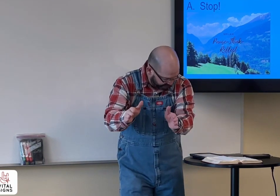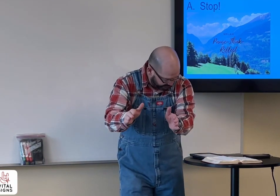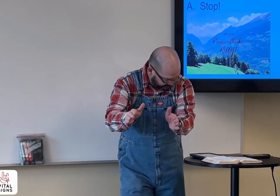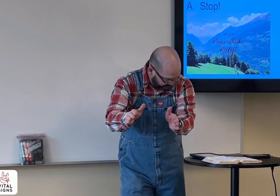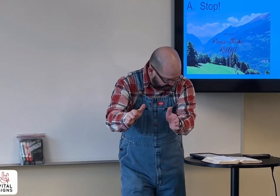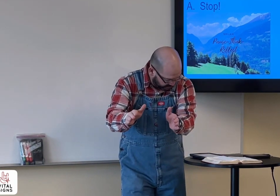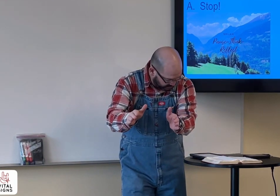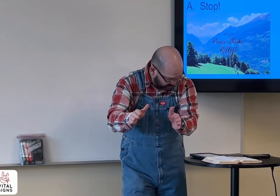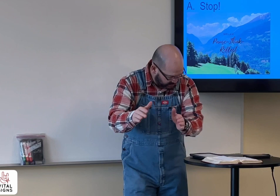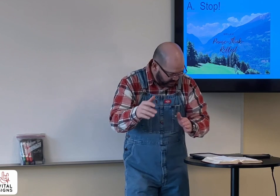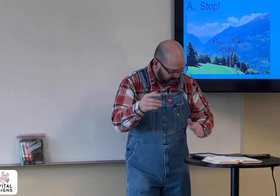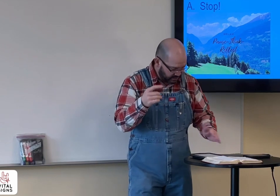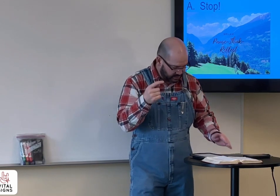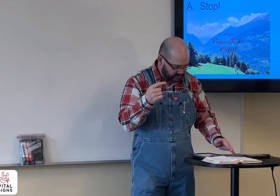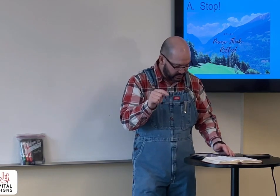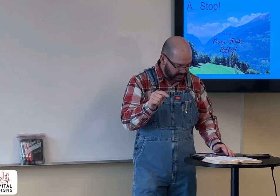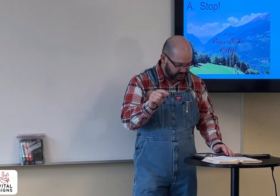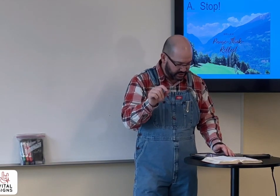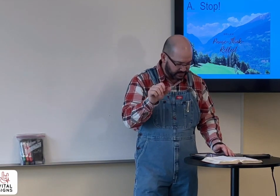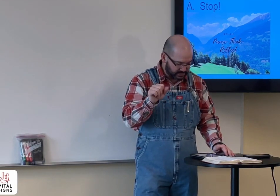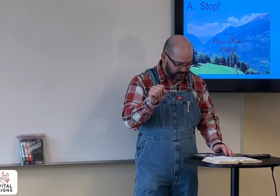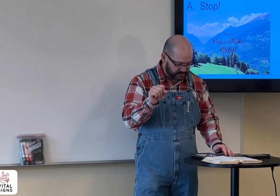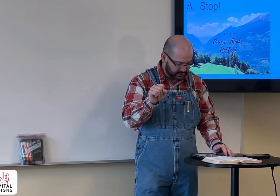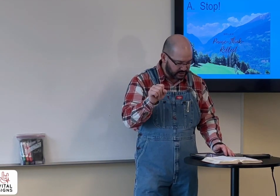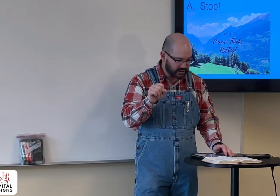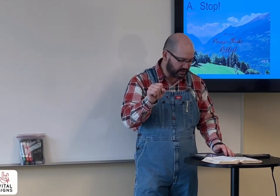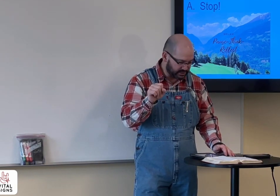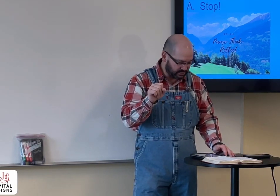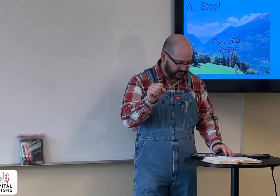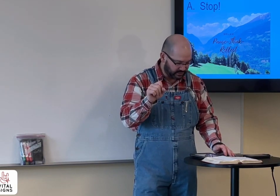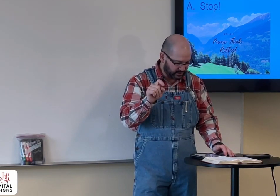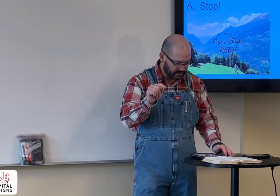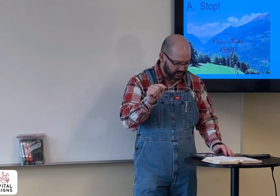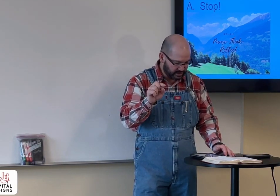there is a way. The streams. Oh. That there's a river.